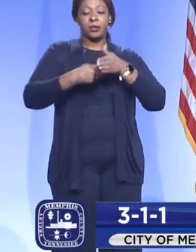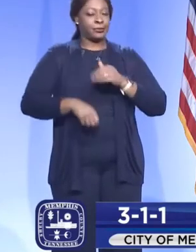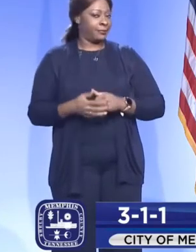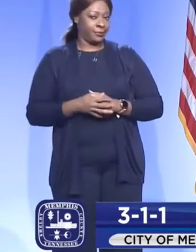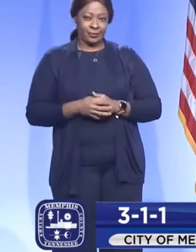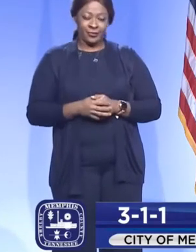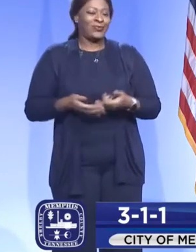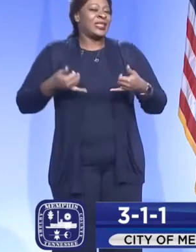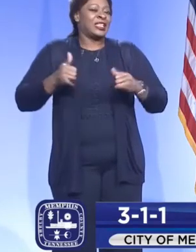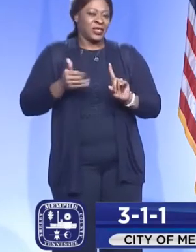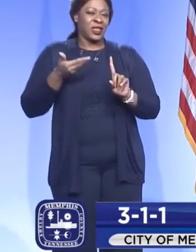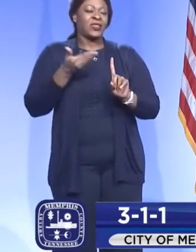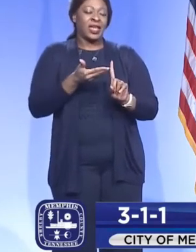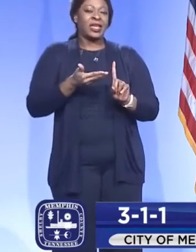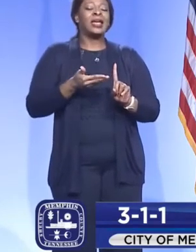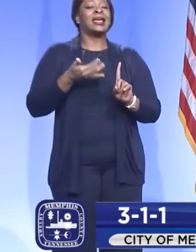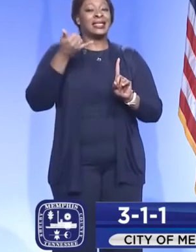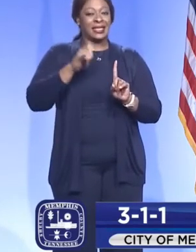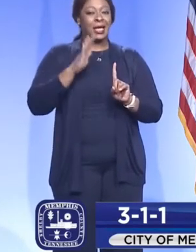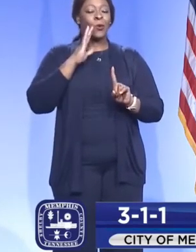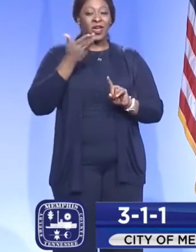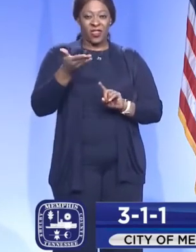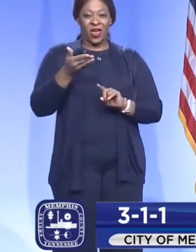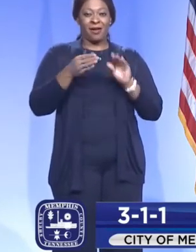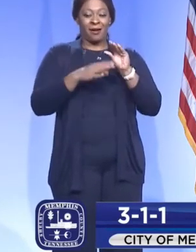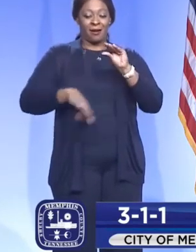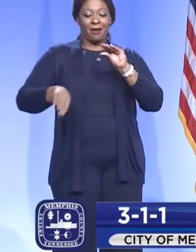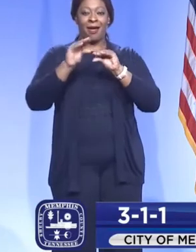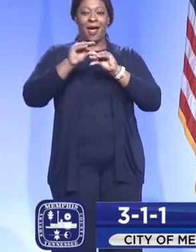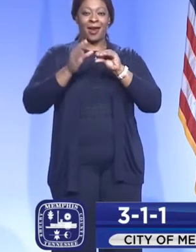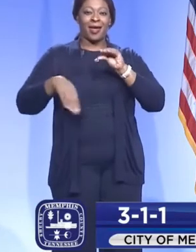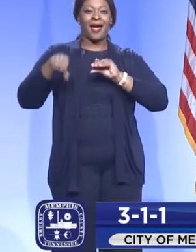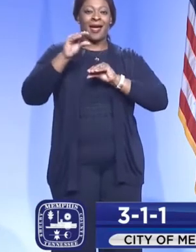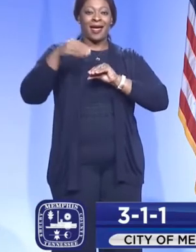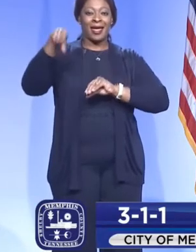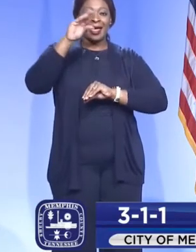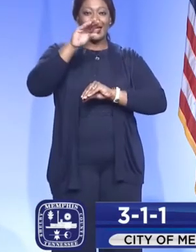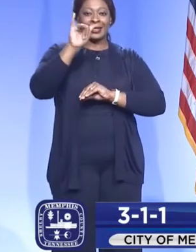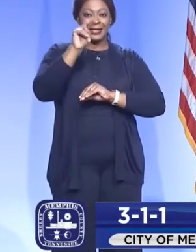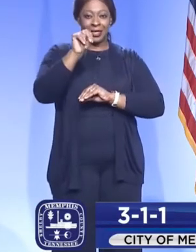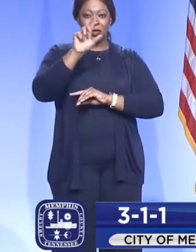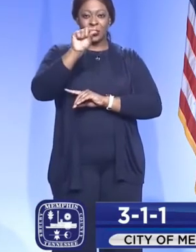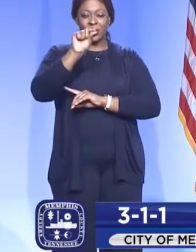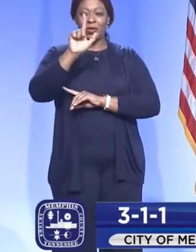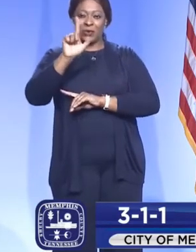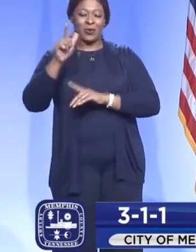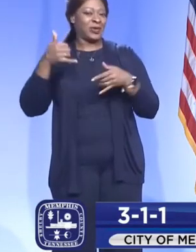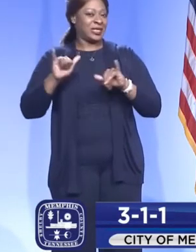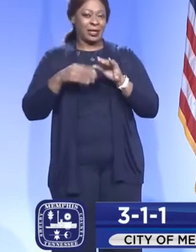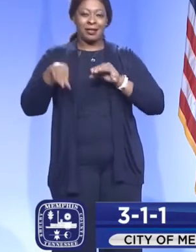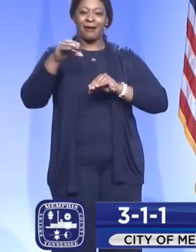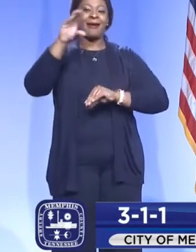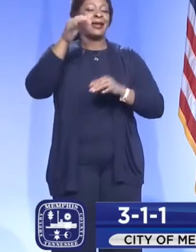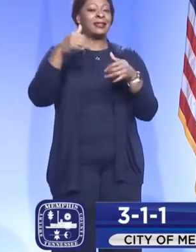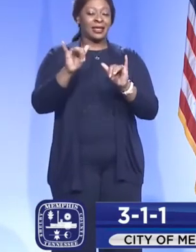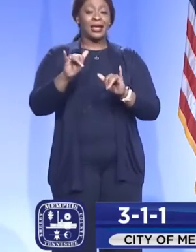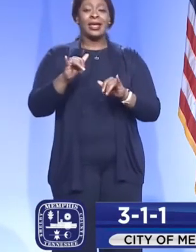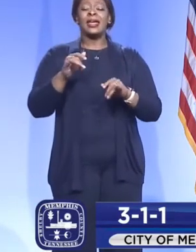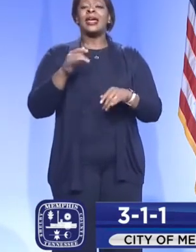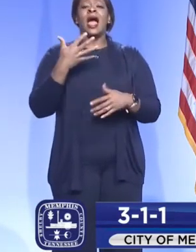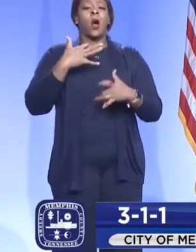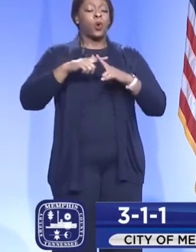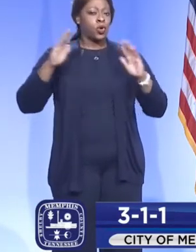these protections. It's important for all of us to note that any rent and any fees that are owed